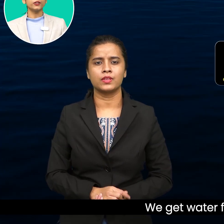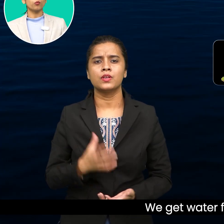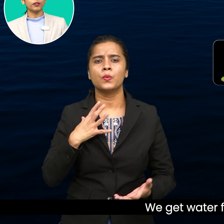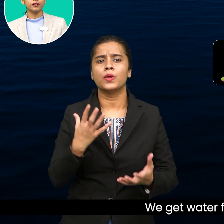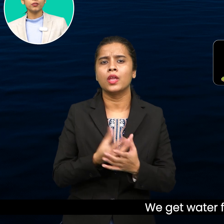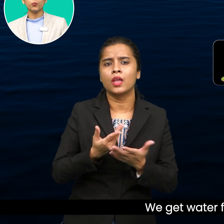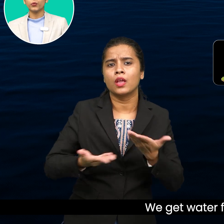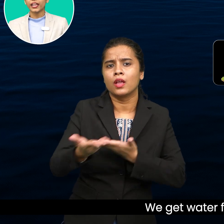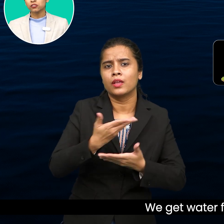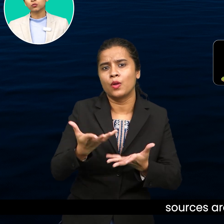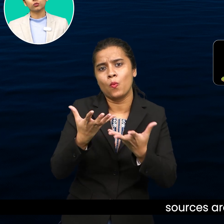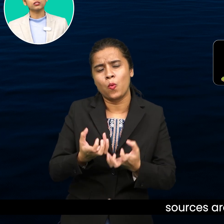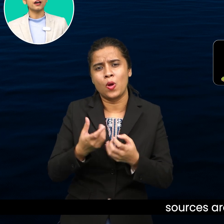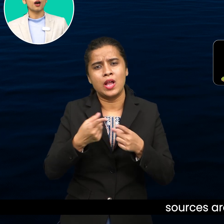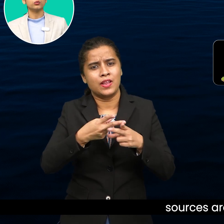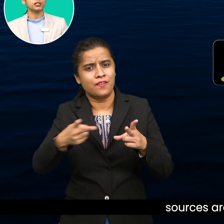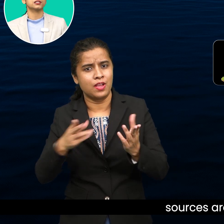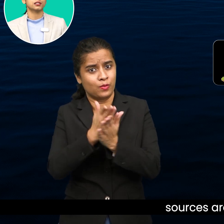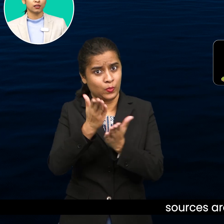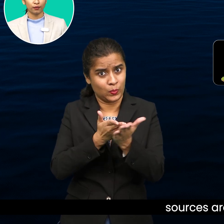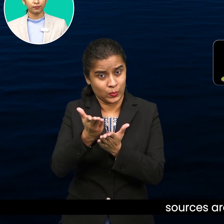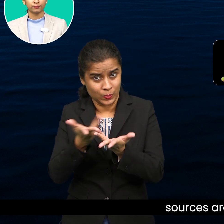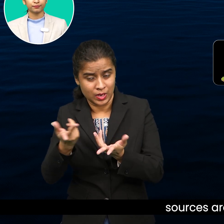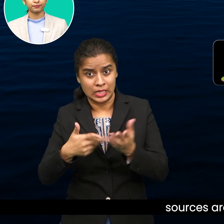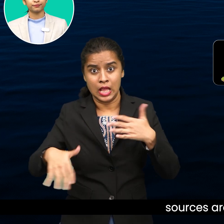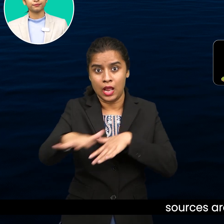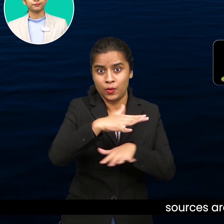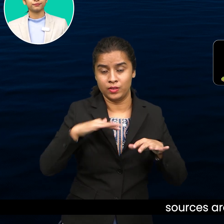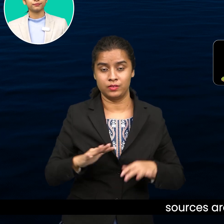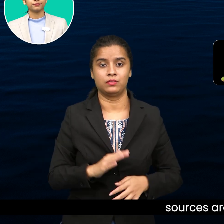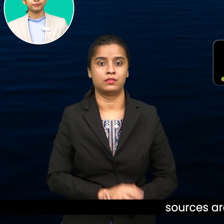We get water from various sources around us.